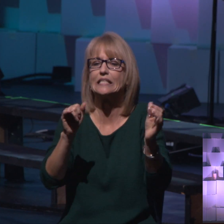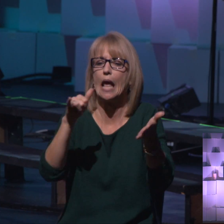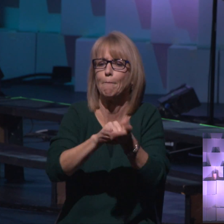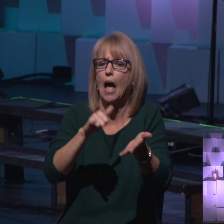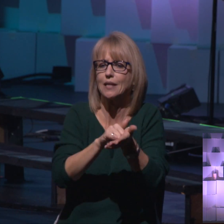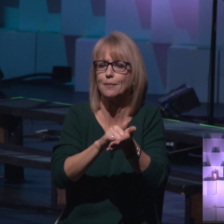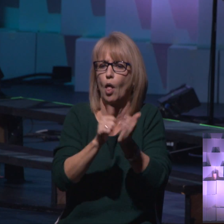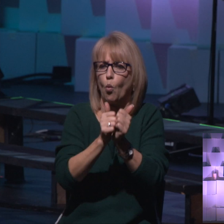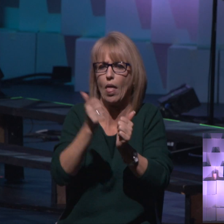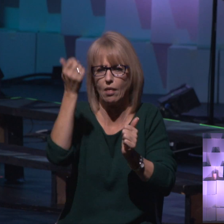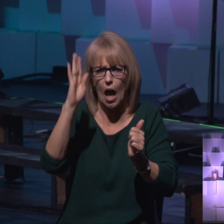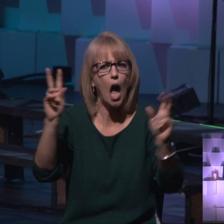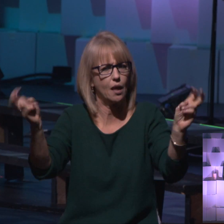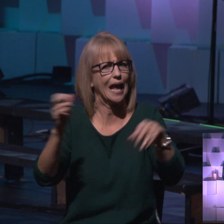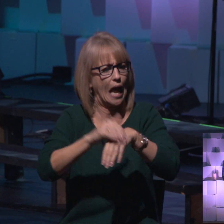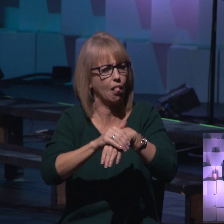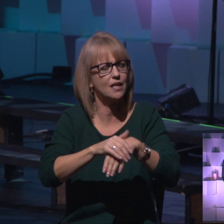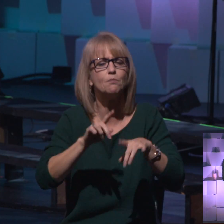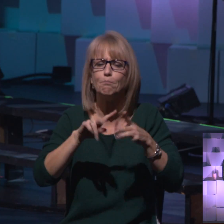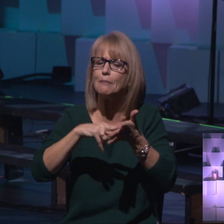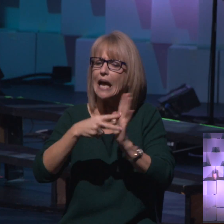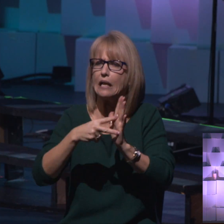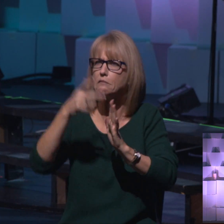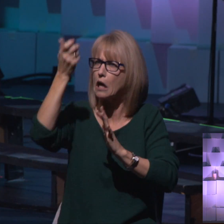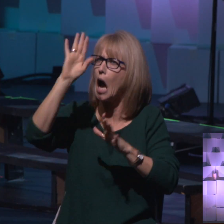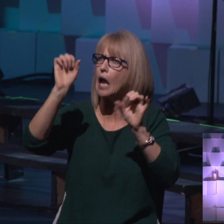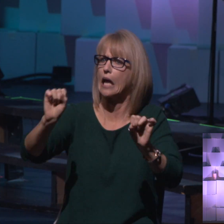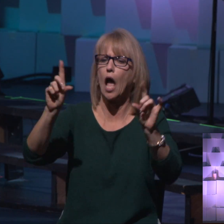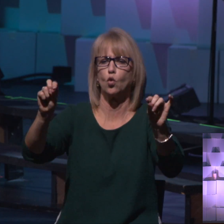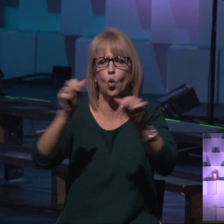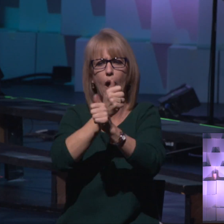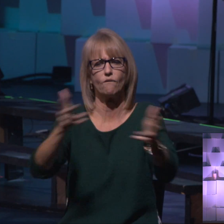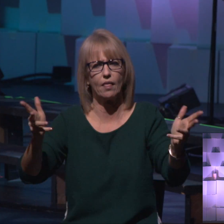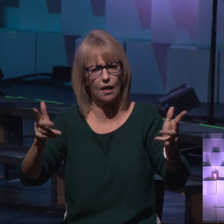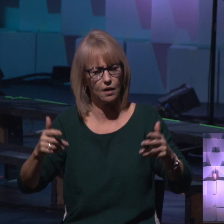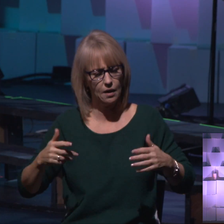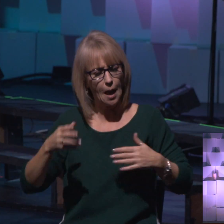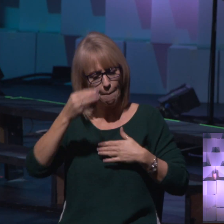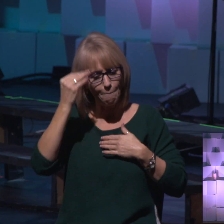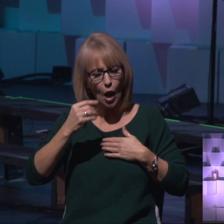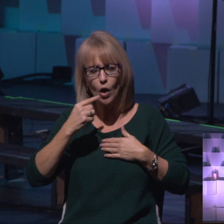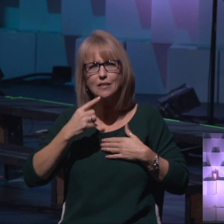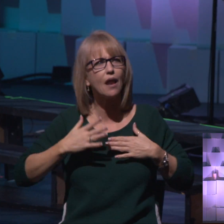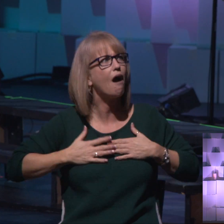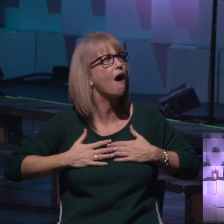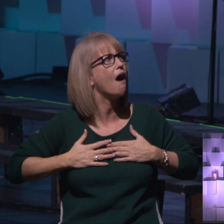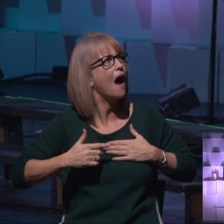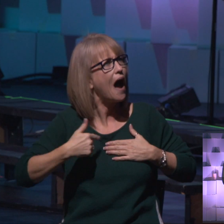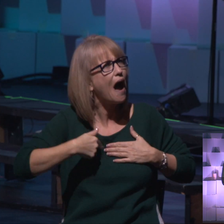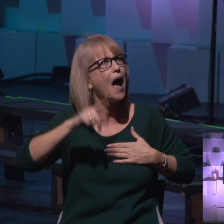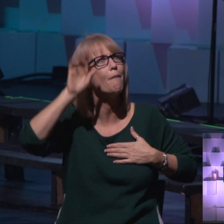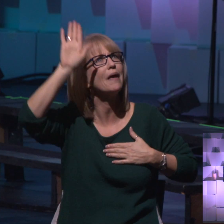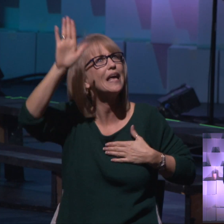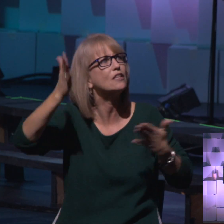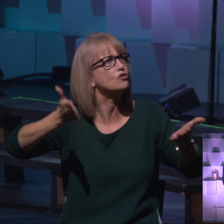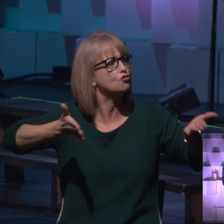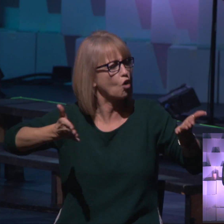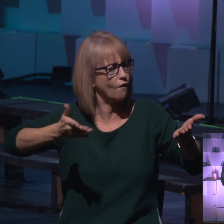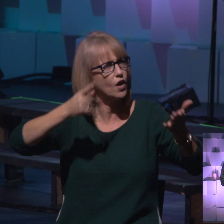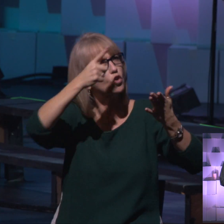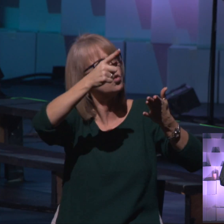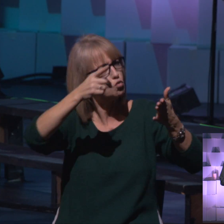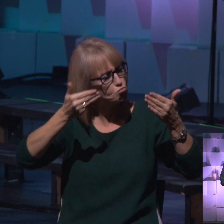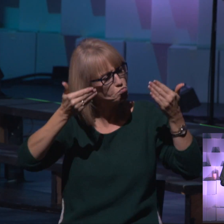matter what. And then going on, nothing's impossible with God. Verse 38, I am the Lord's servant, Mary answered. May it be to me as you have